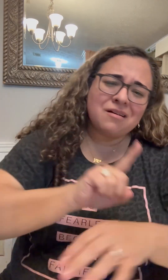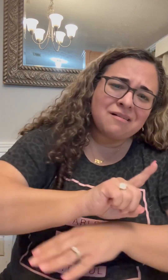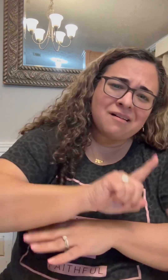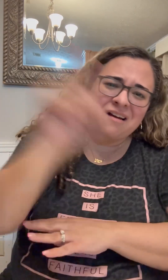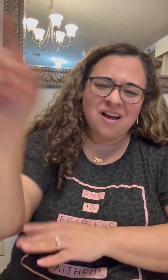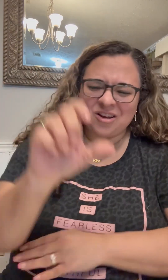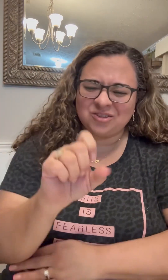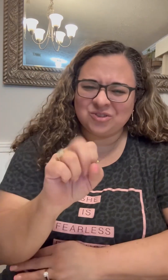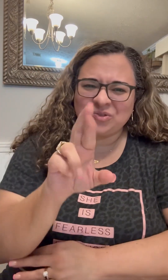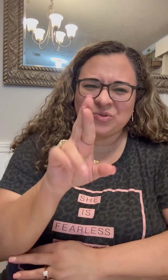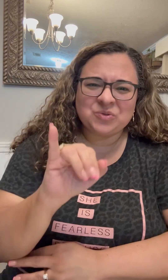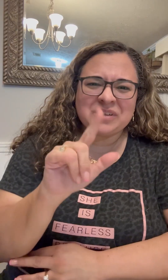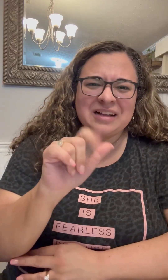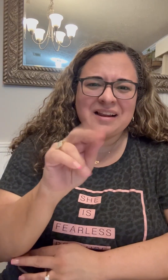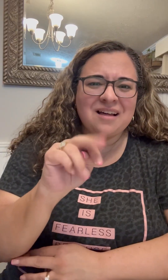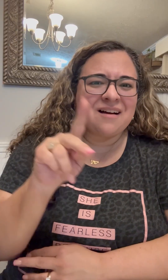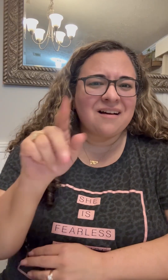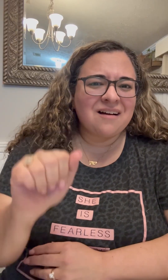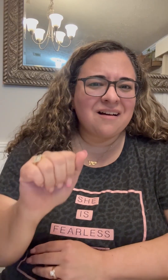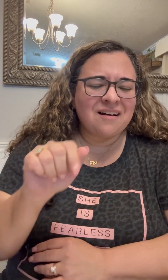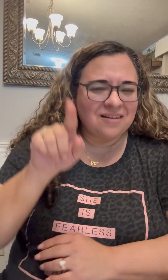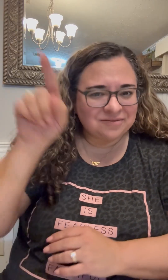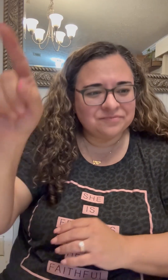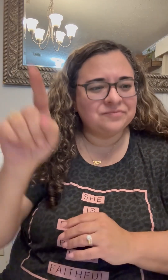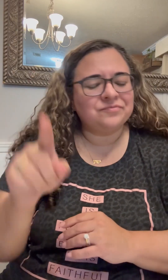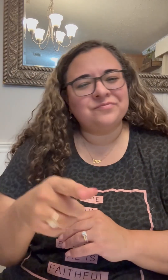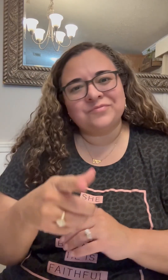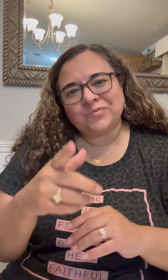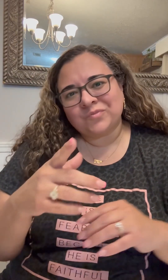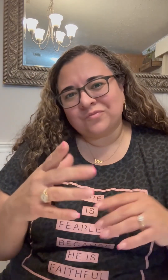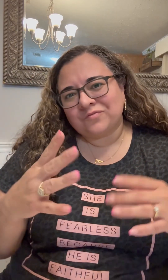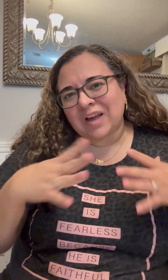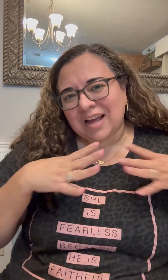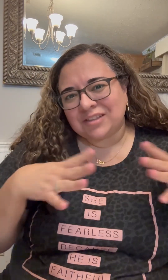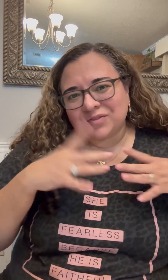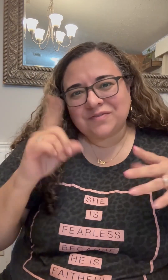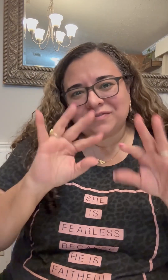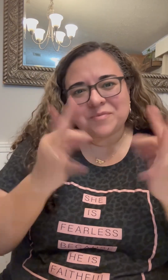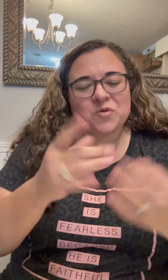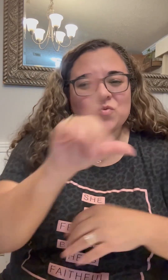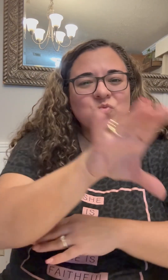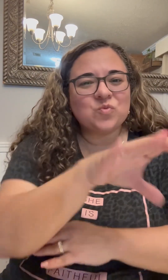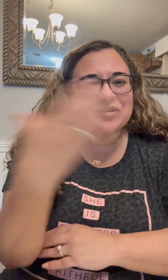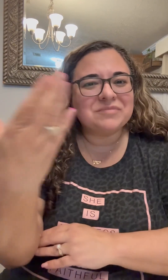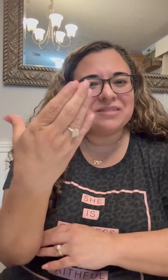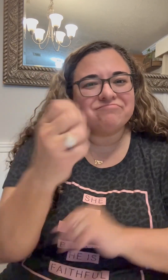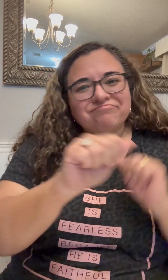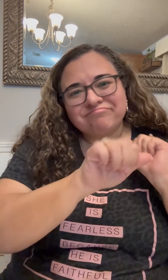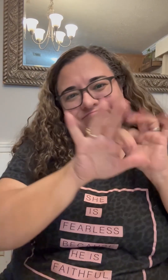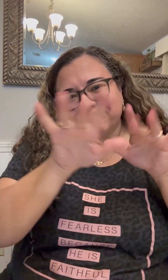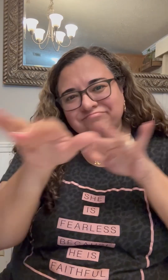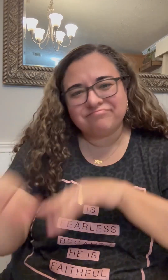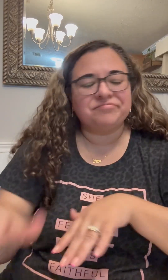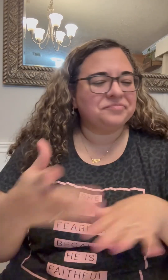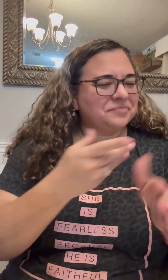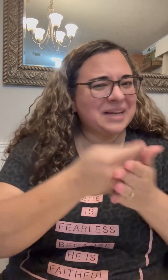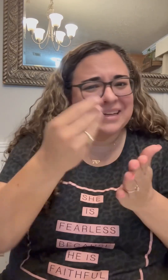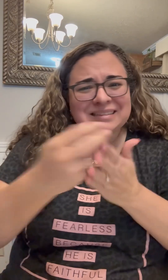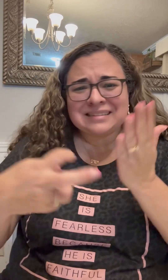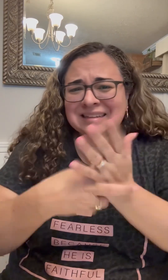a trip to Sri Lanka, and they were going on a vacation for Christmas. And so they